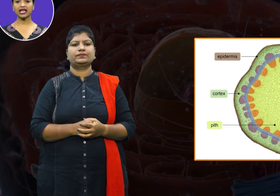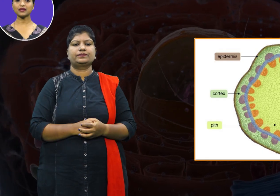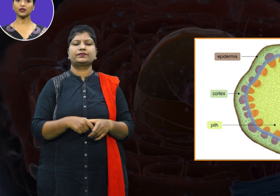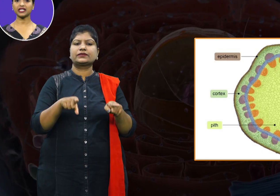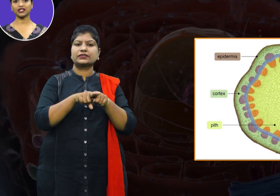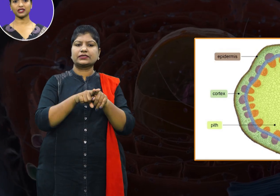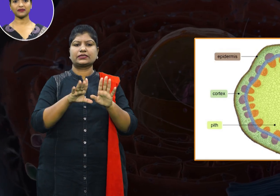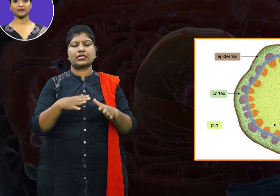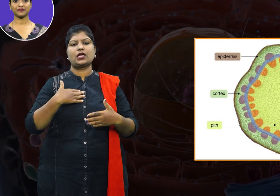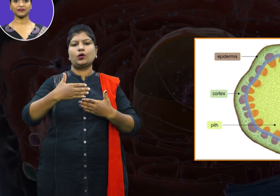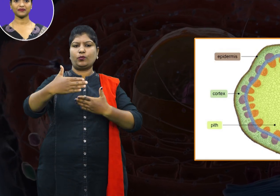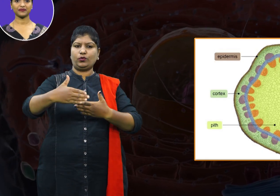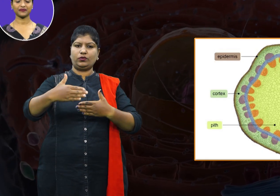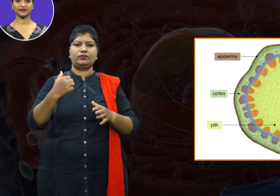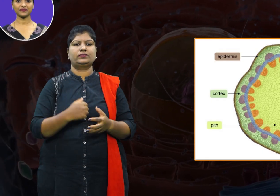as well as protection.